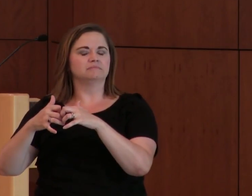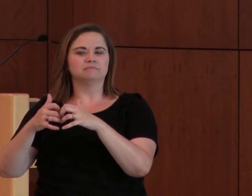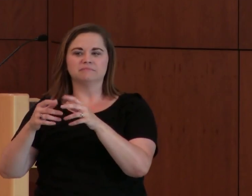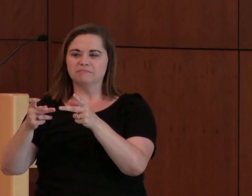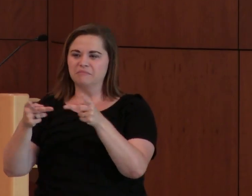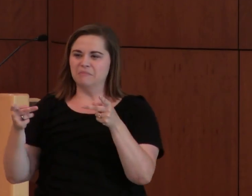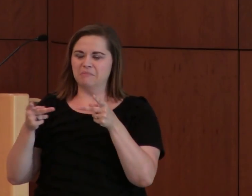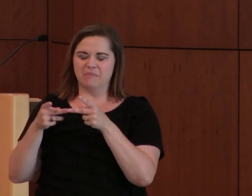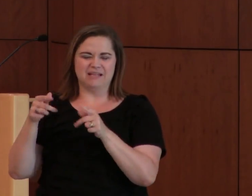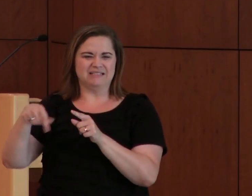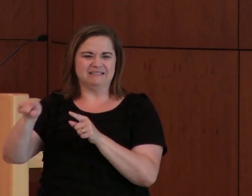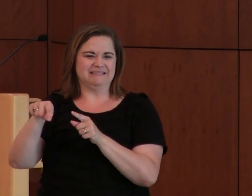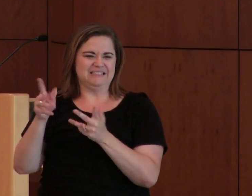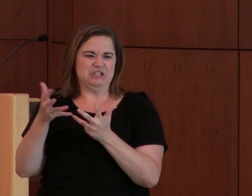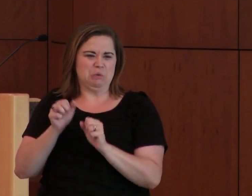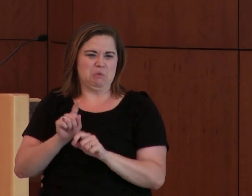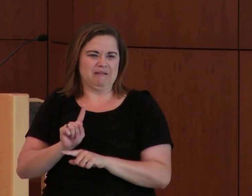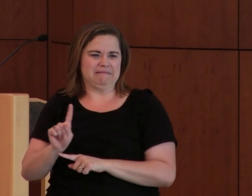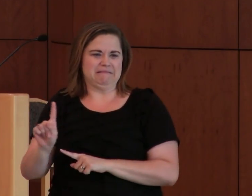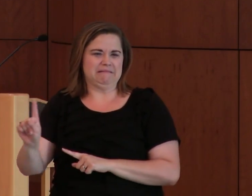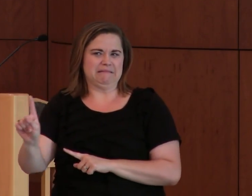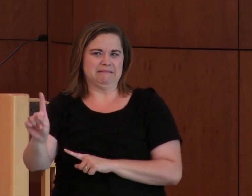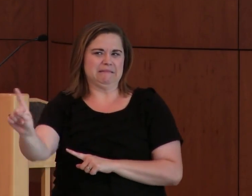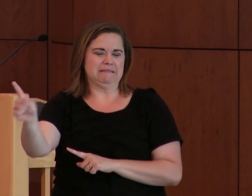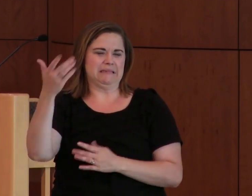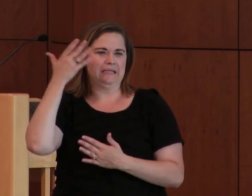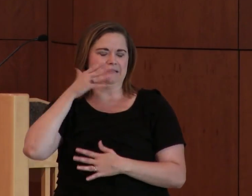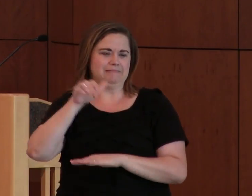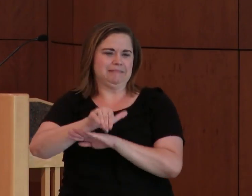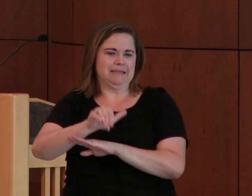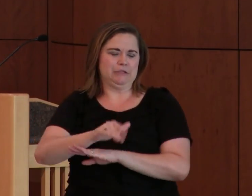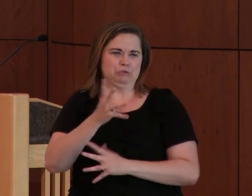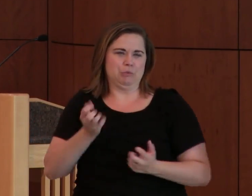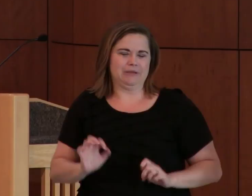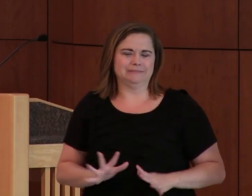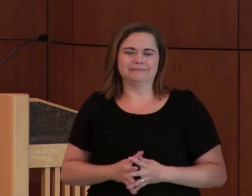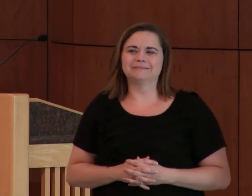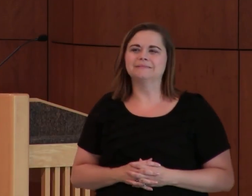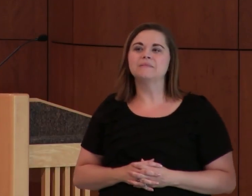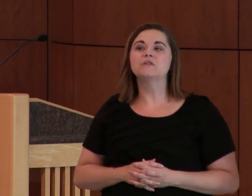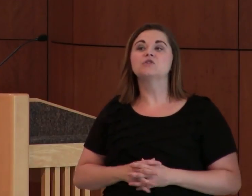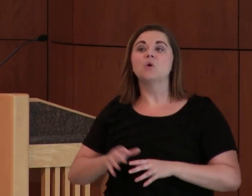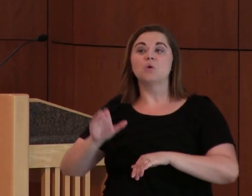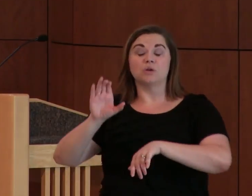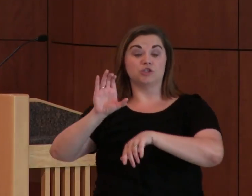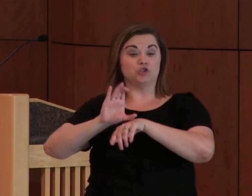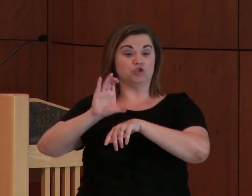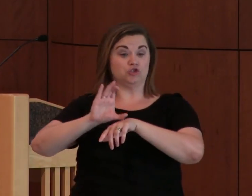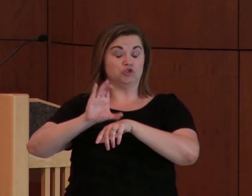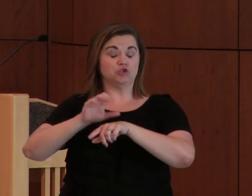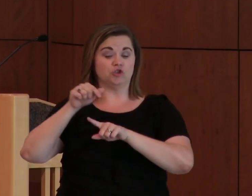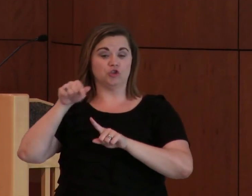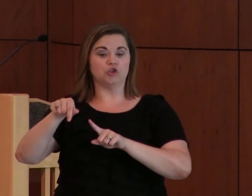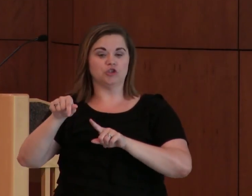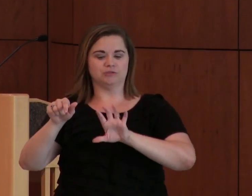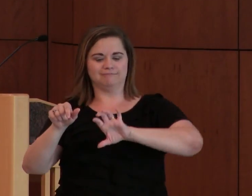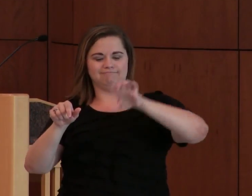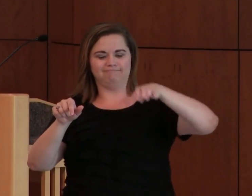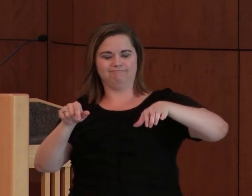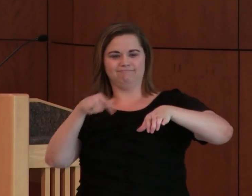places that you really don't want to go at night. And so this church that April worked at was on the good side of the tracks.